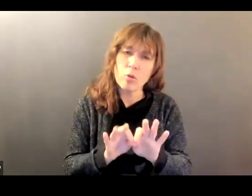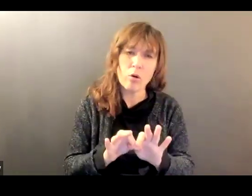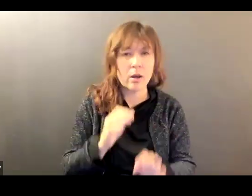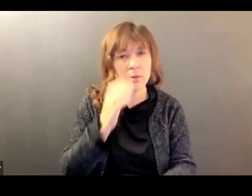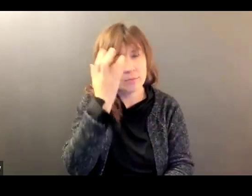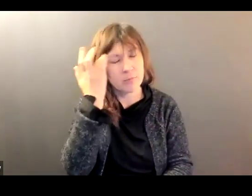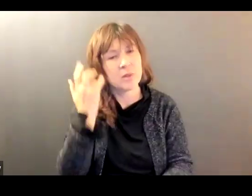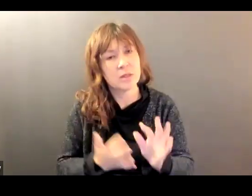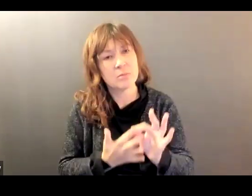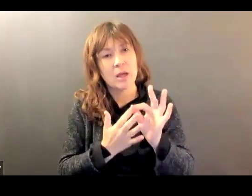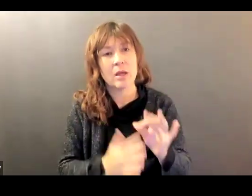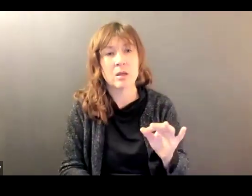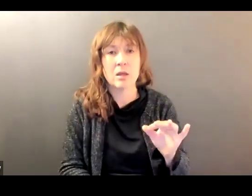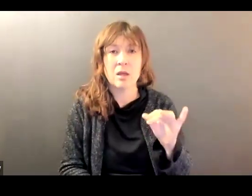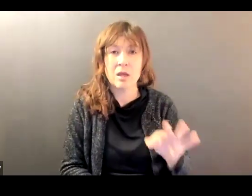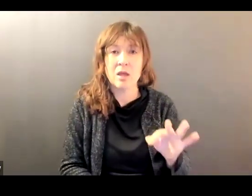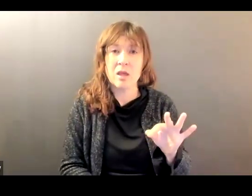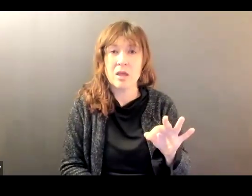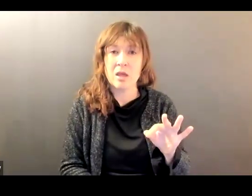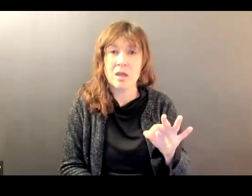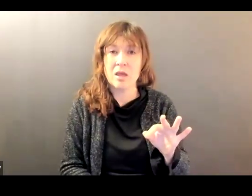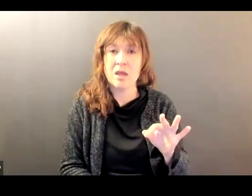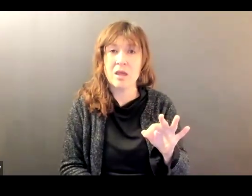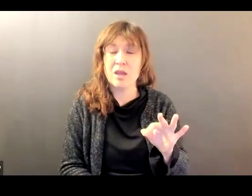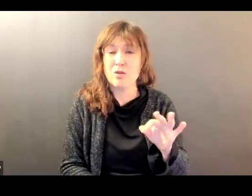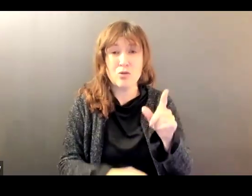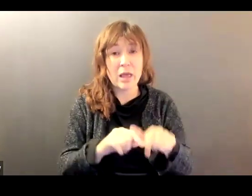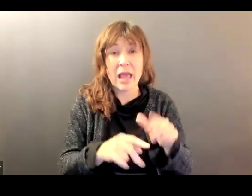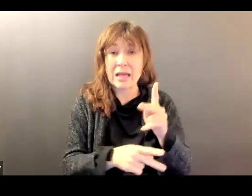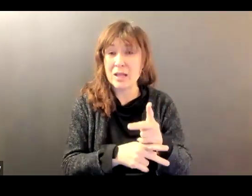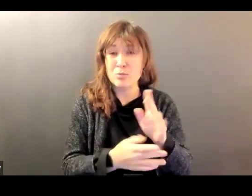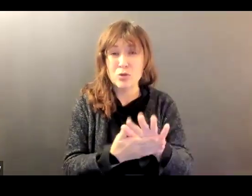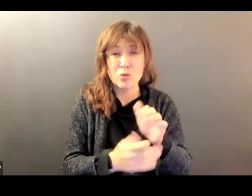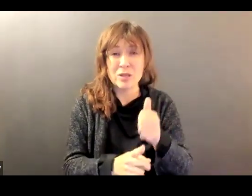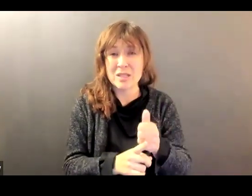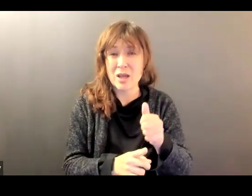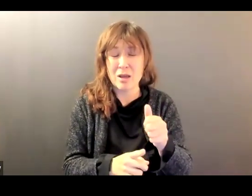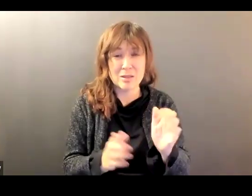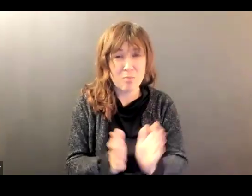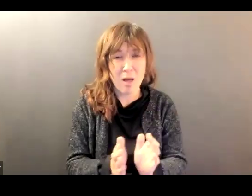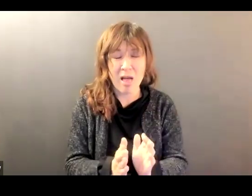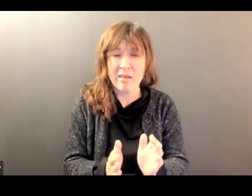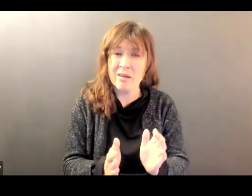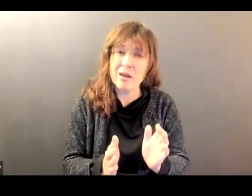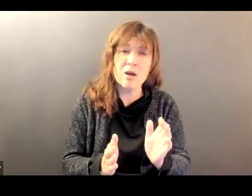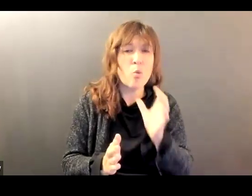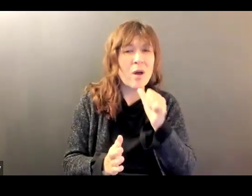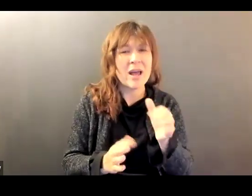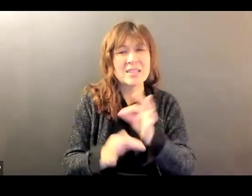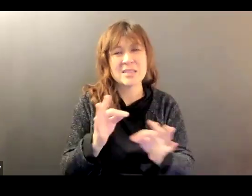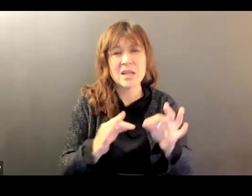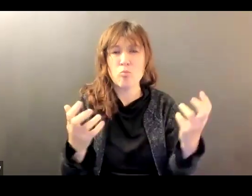If keeping Lee Academy Pilot School small is not an option, merging, we would love if you all could consider that and vote